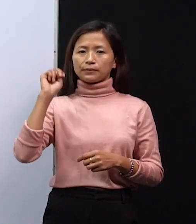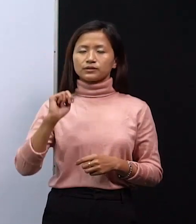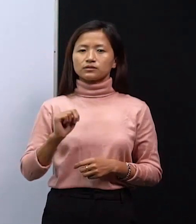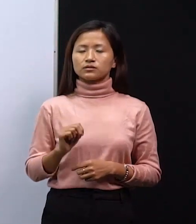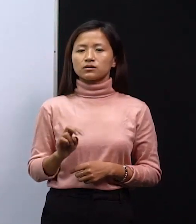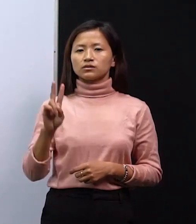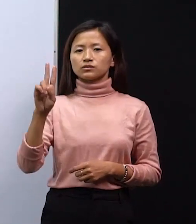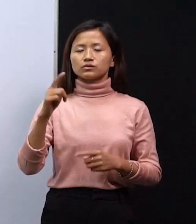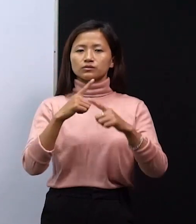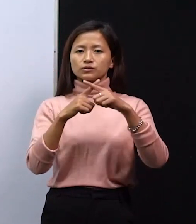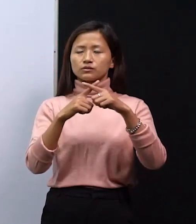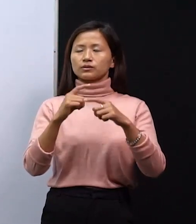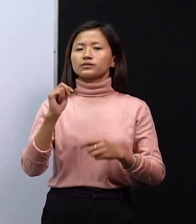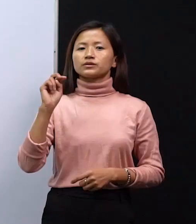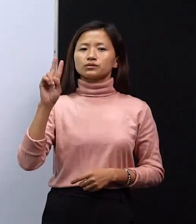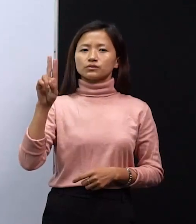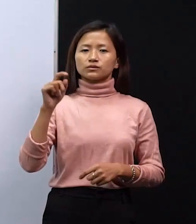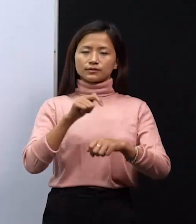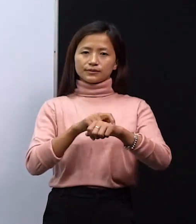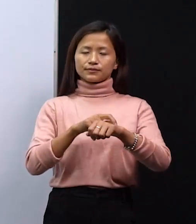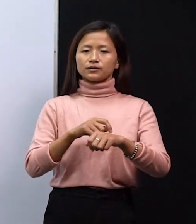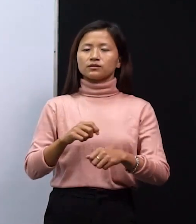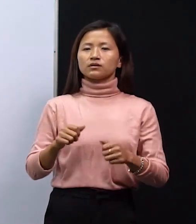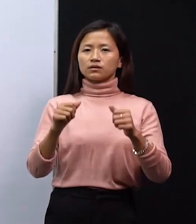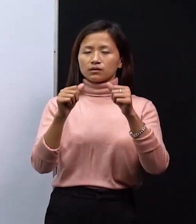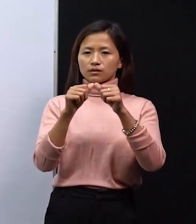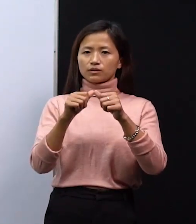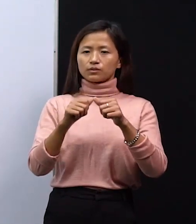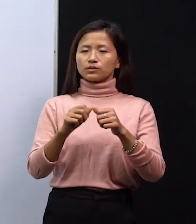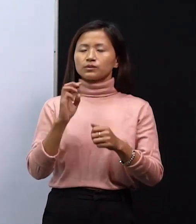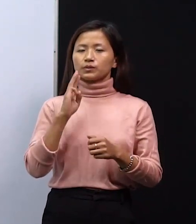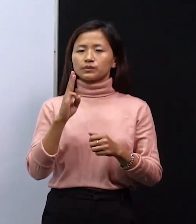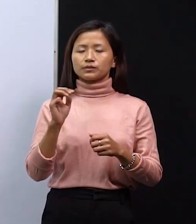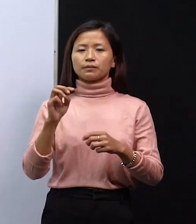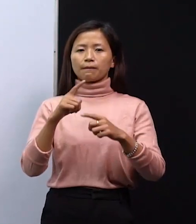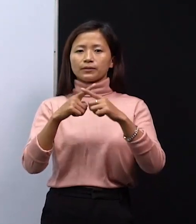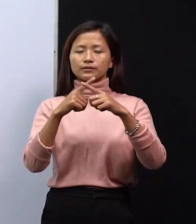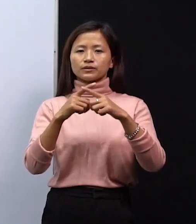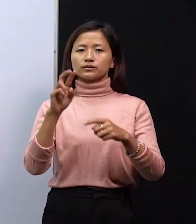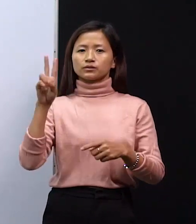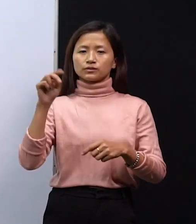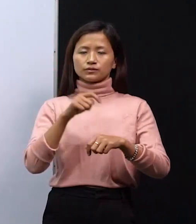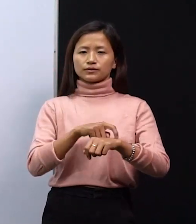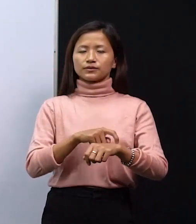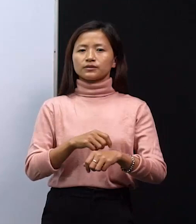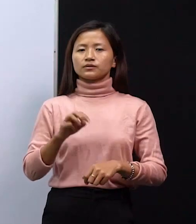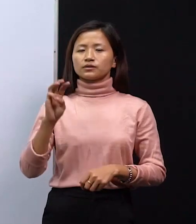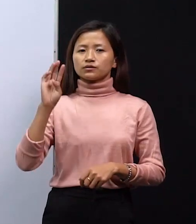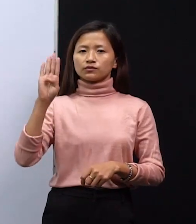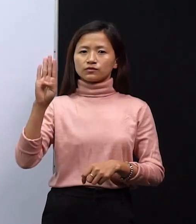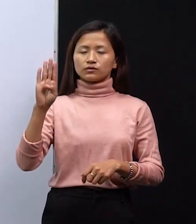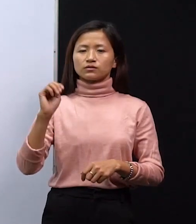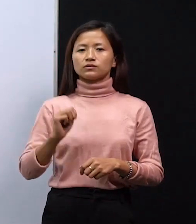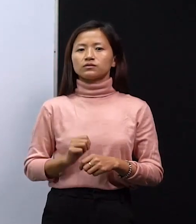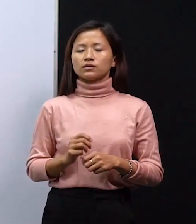2 will be multiplied 2 times, a will be multiplied 2 times. So 2 into 2 is 4, a into a